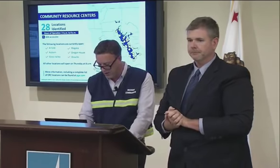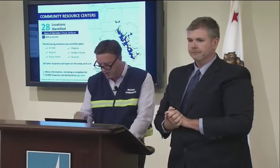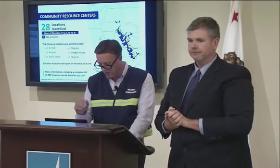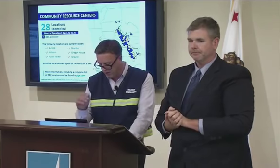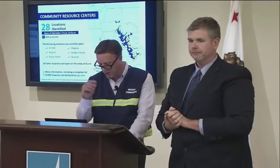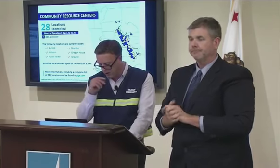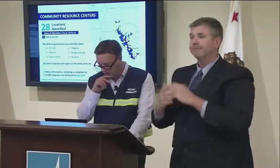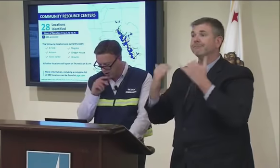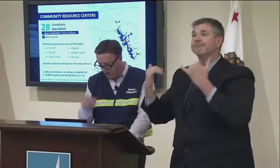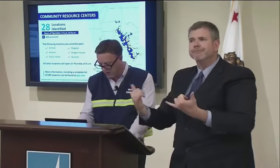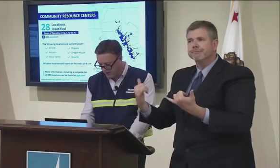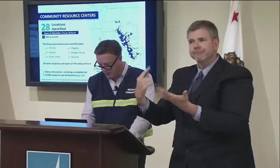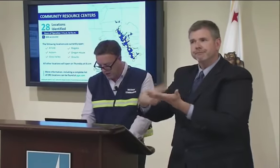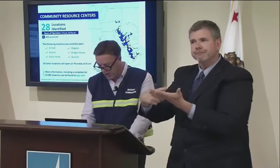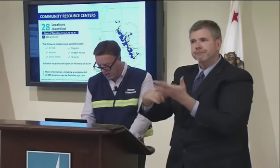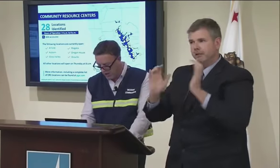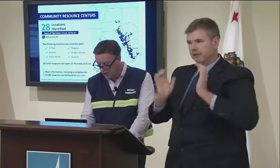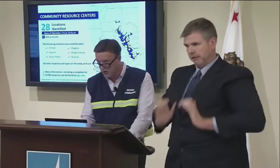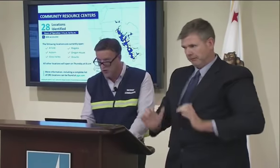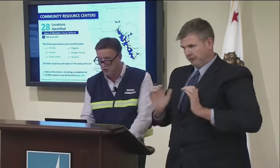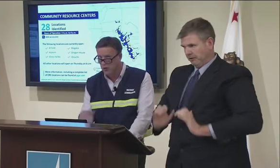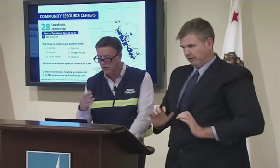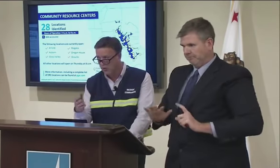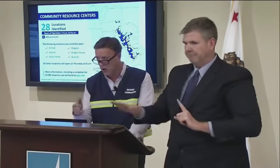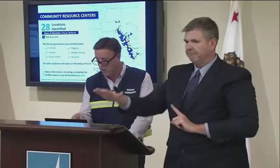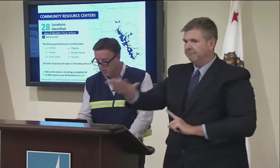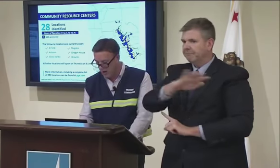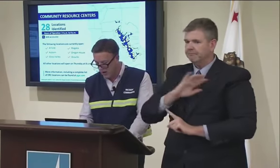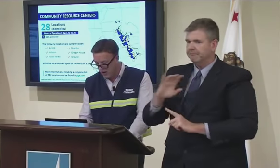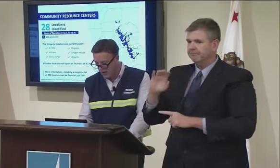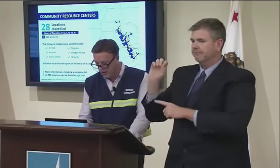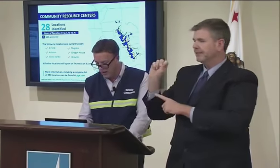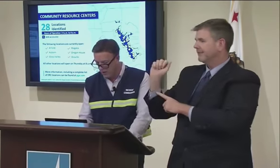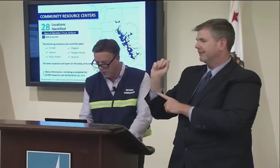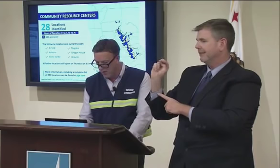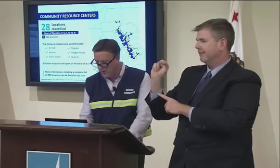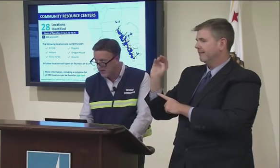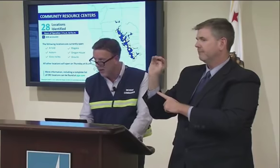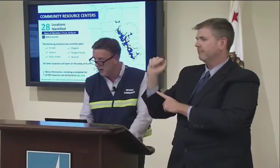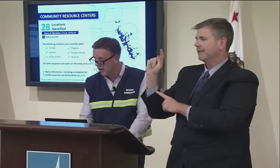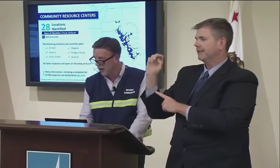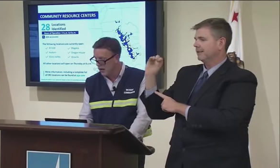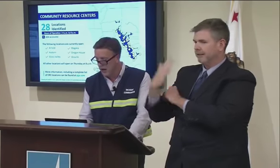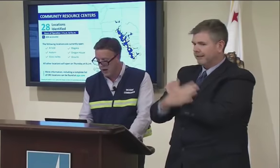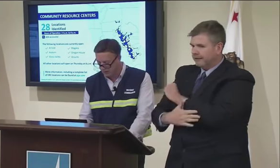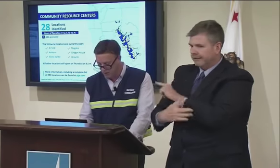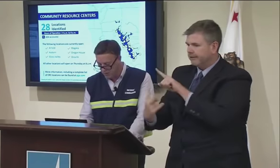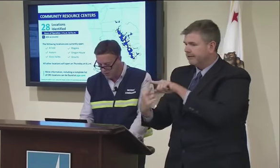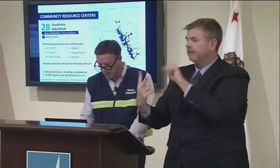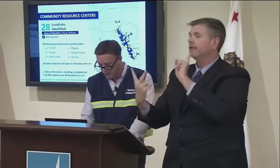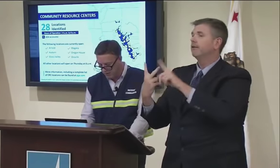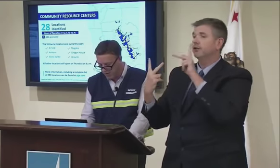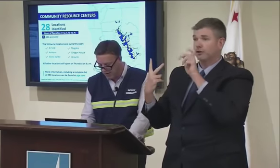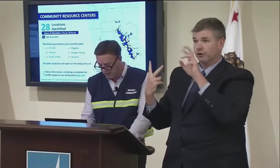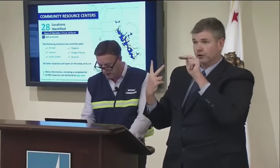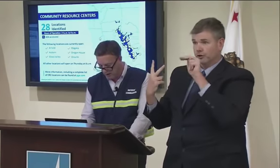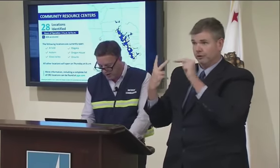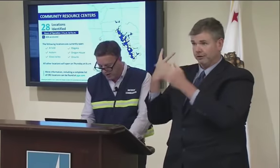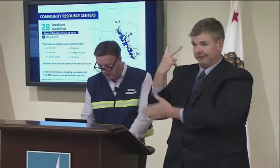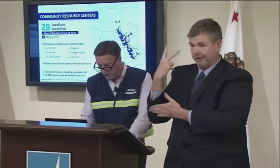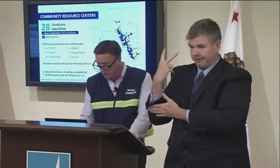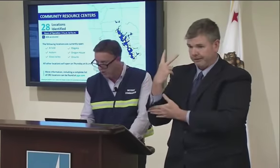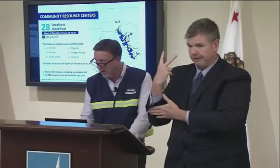San Mateo and the Kern counties just to confirm that we intend to execute